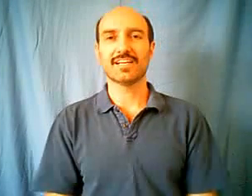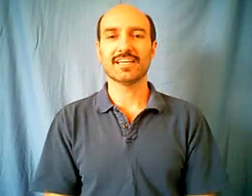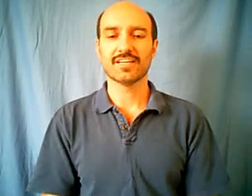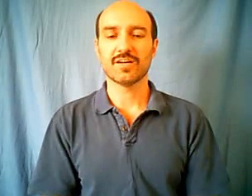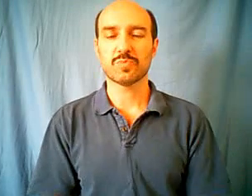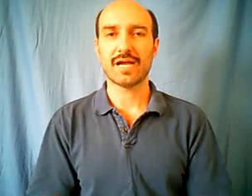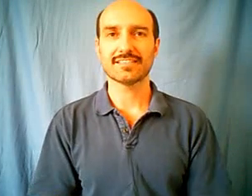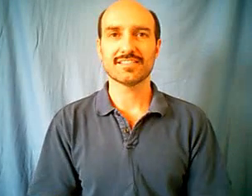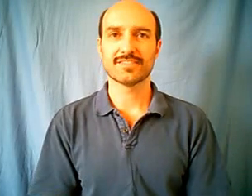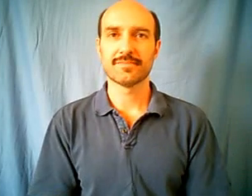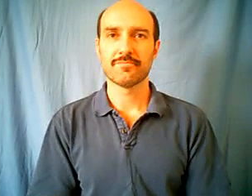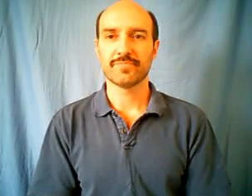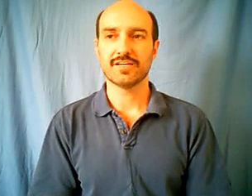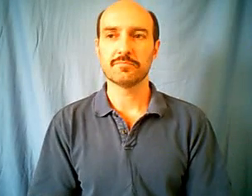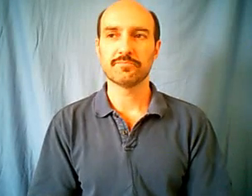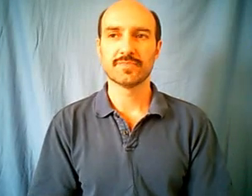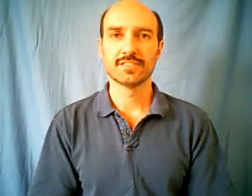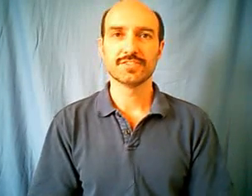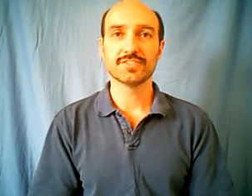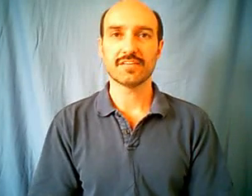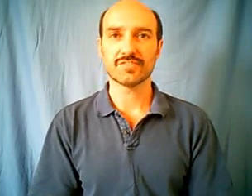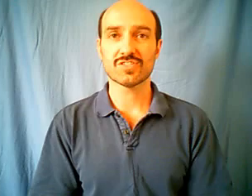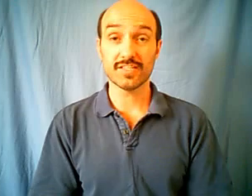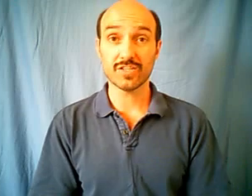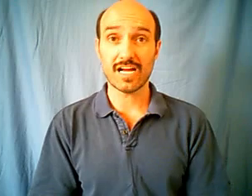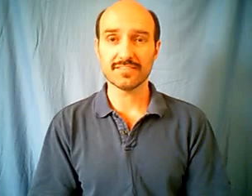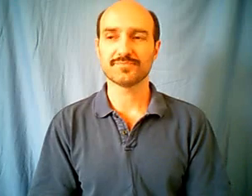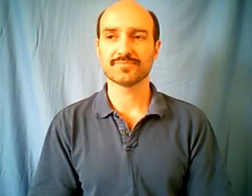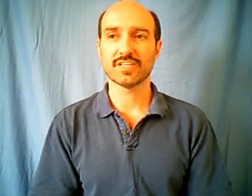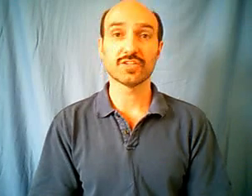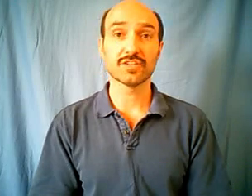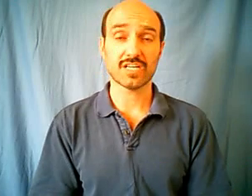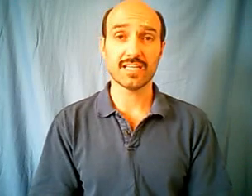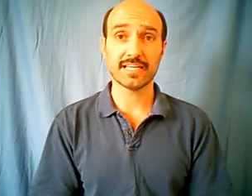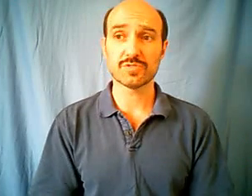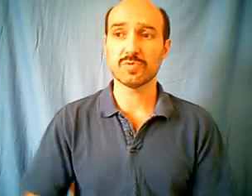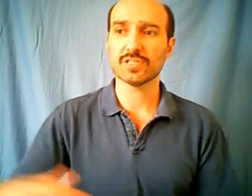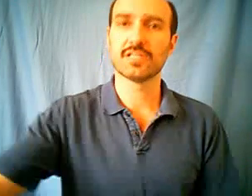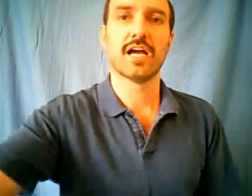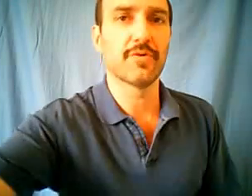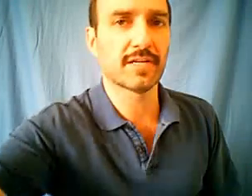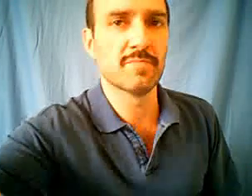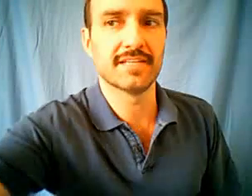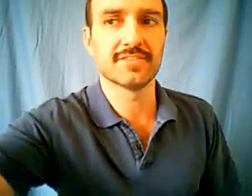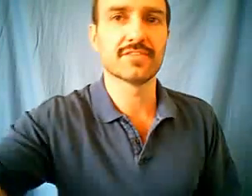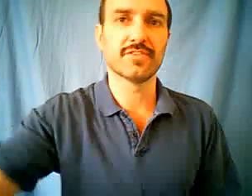signing and on practice. You just have to study a lot, get a good sign language book. I recommend this